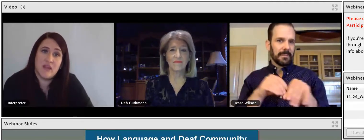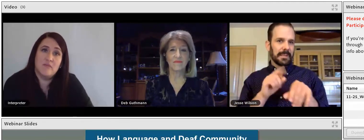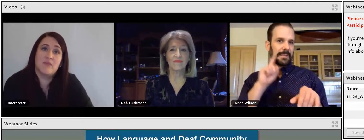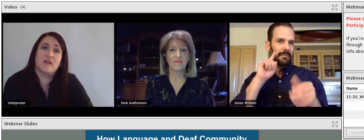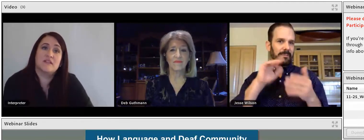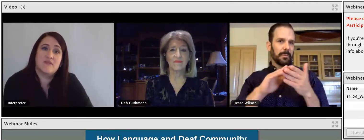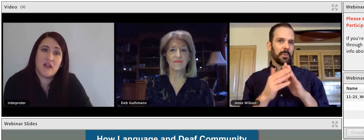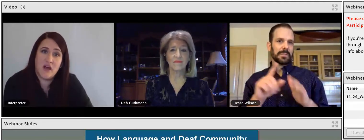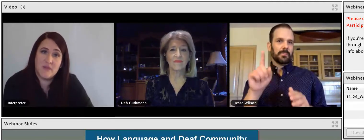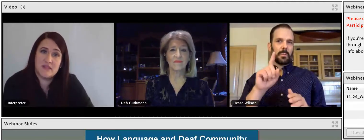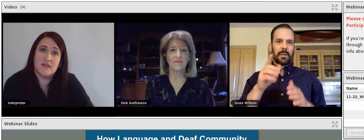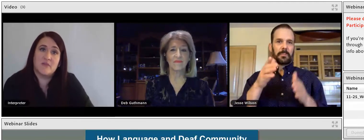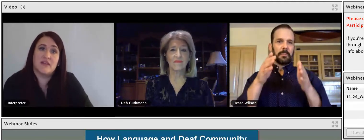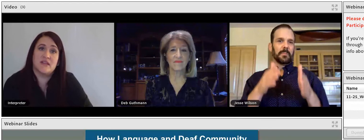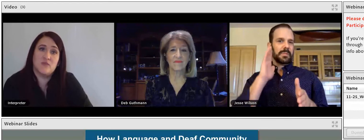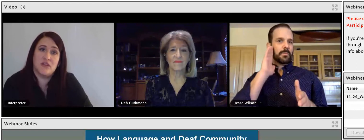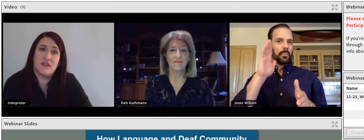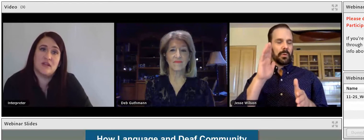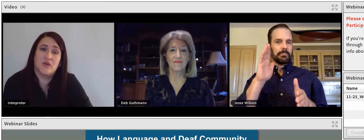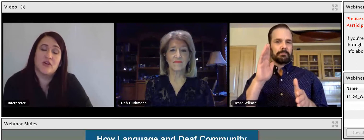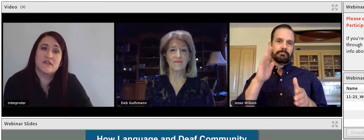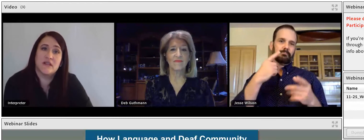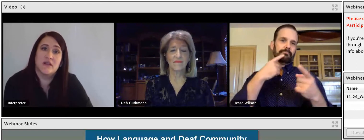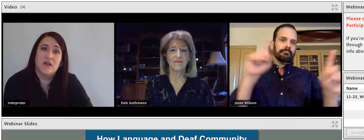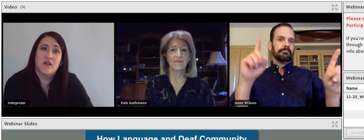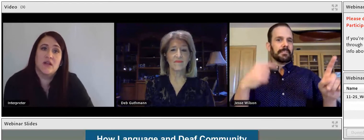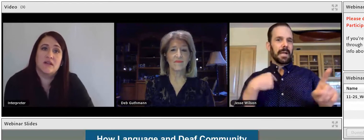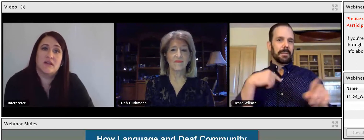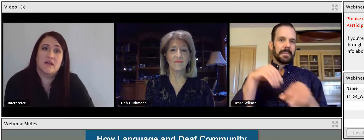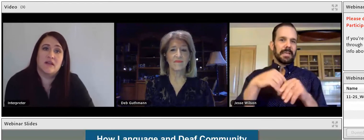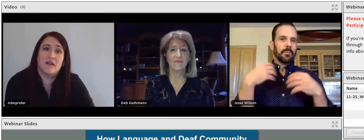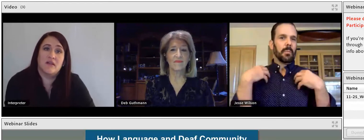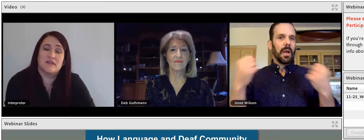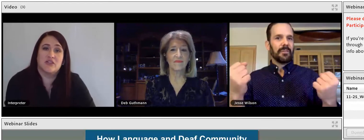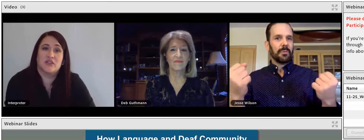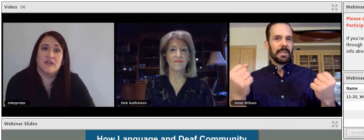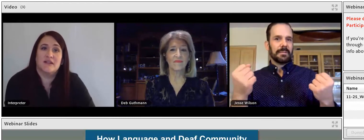and not be around them because of that common stigma in the deaf community that a person